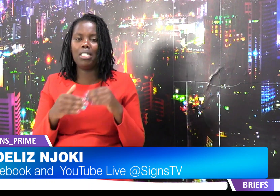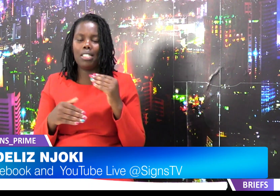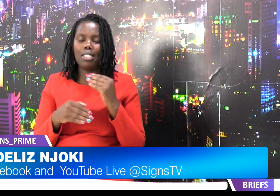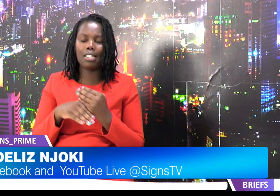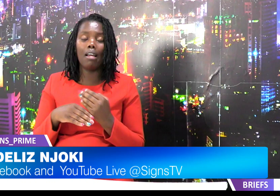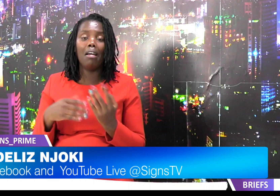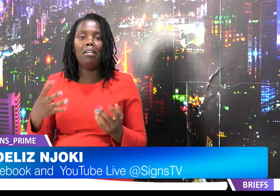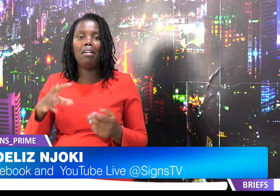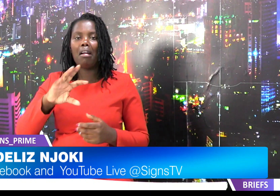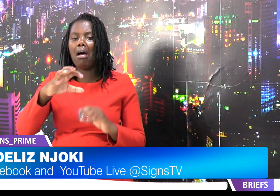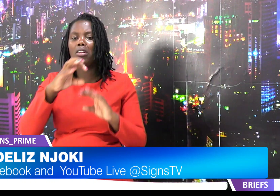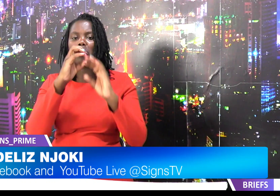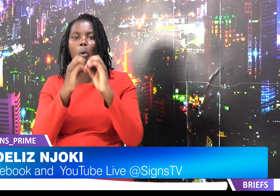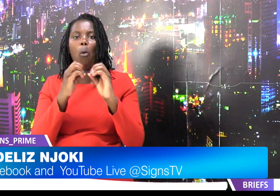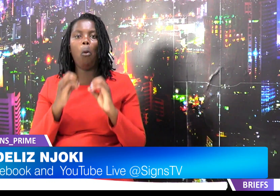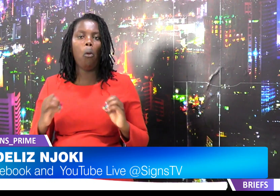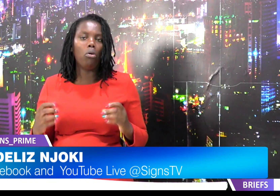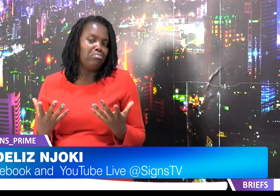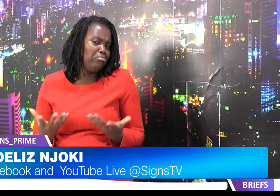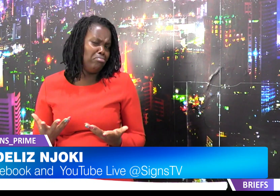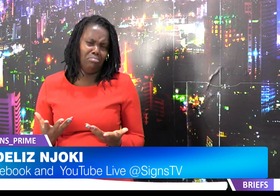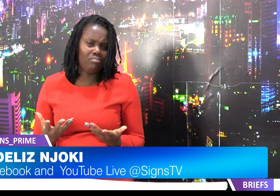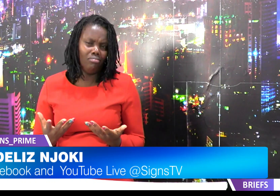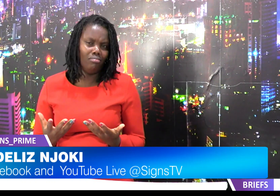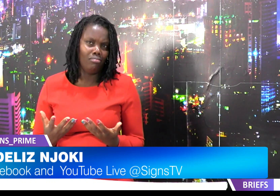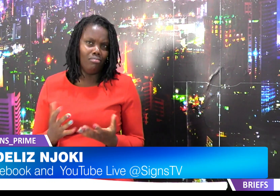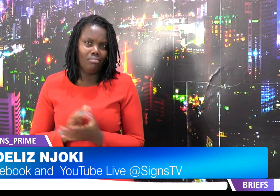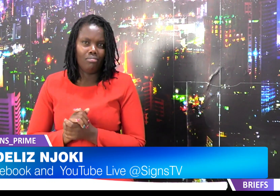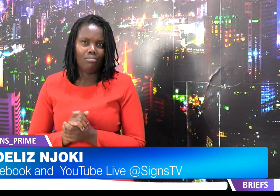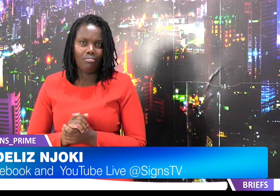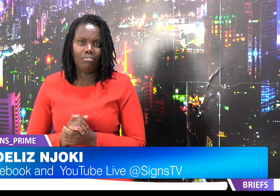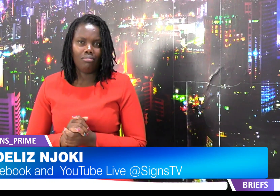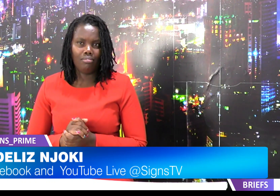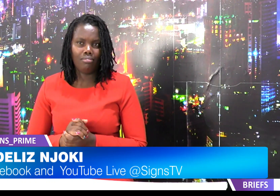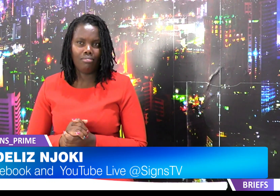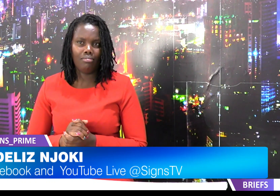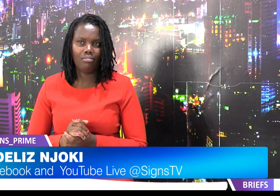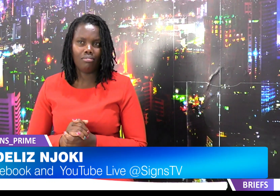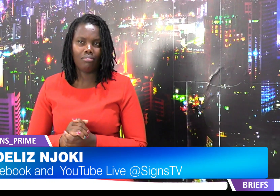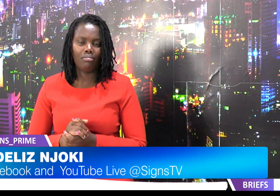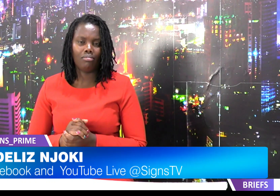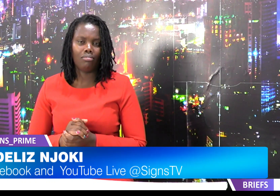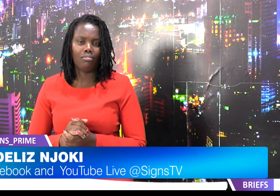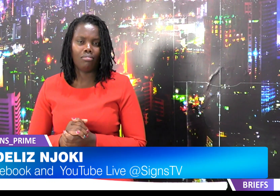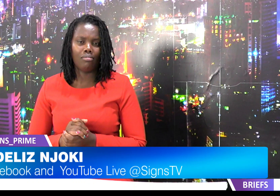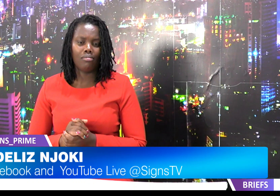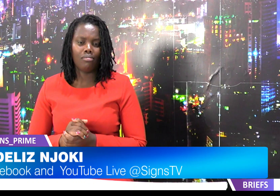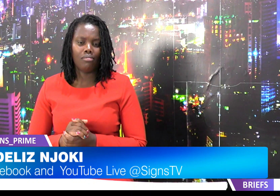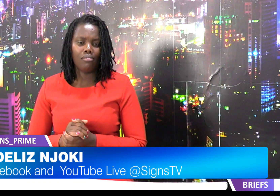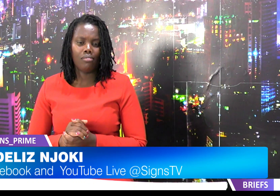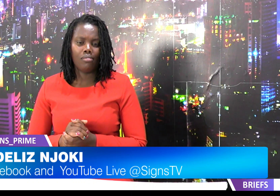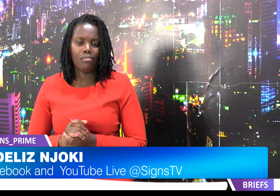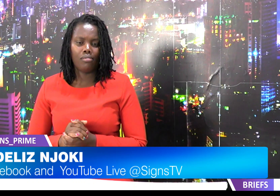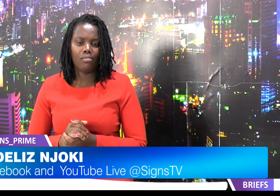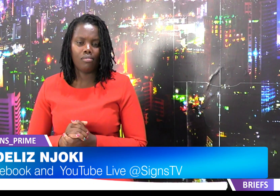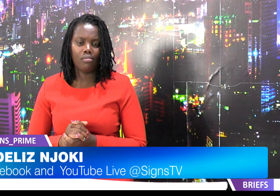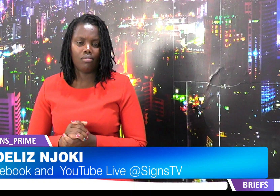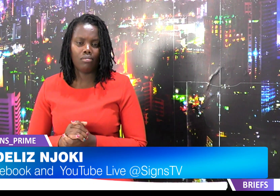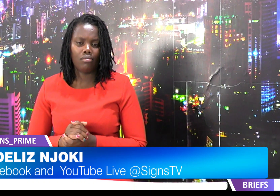enforcement to approve any construction or demolition of any buildings in the country.